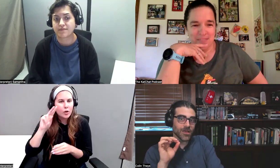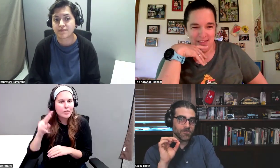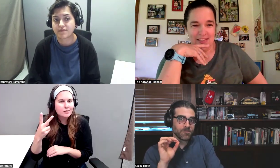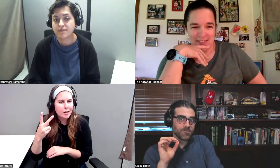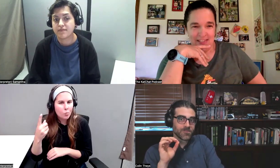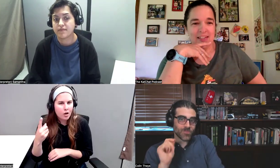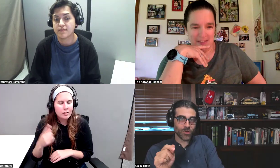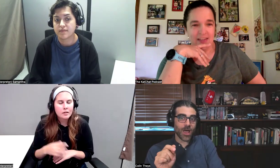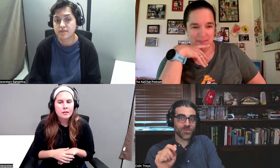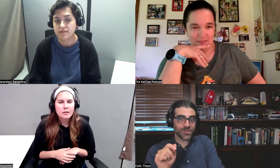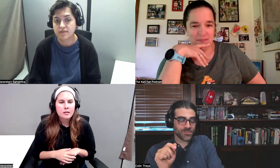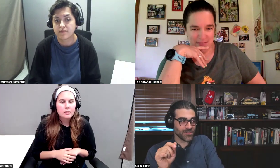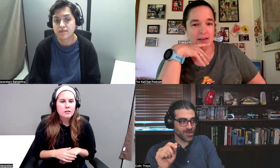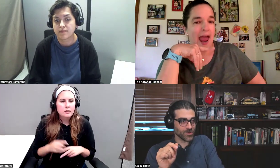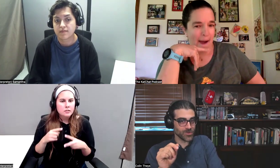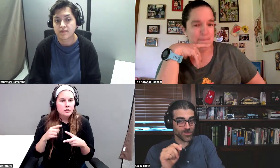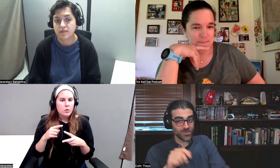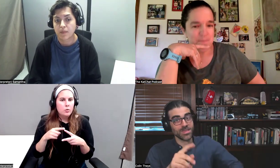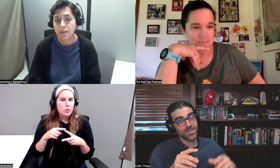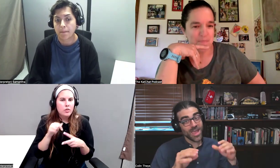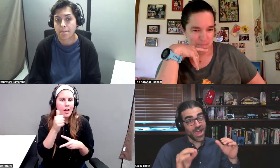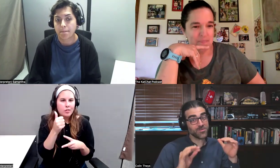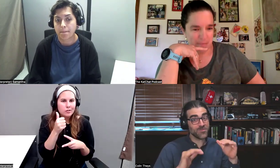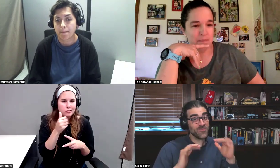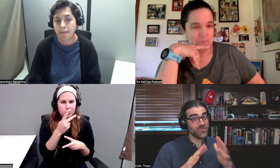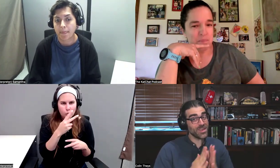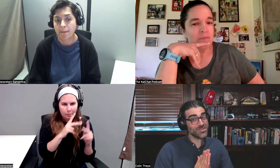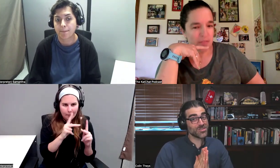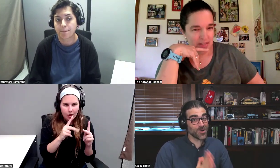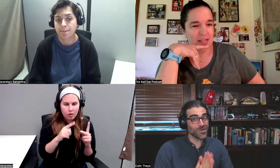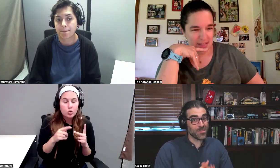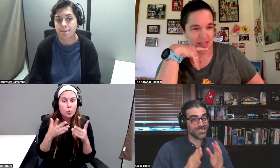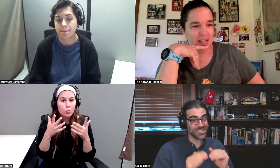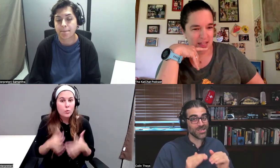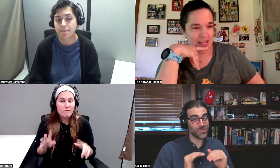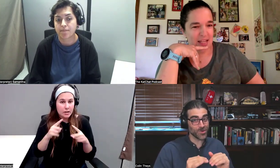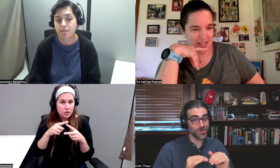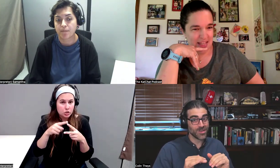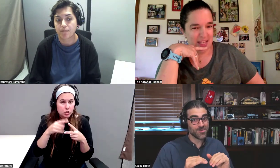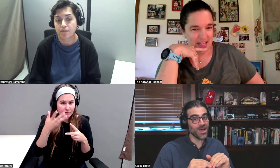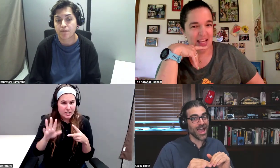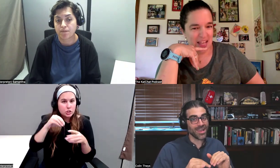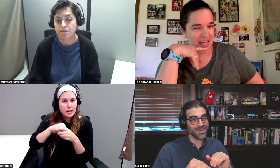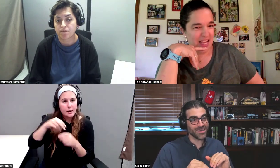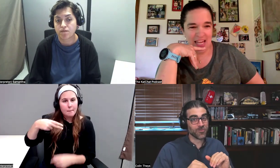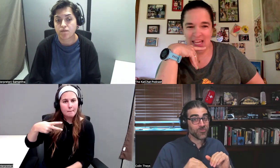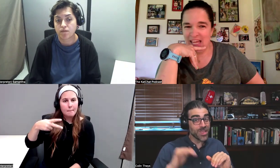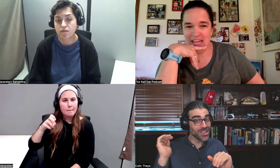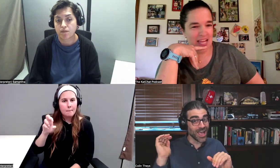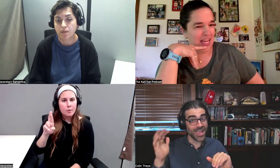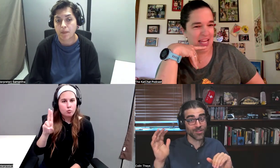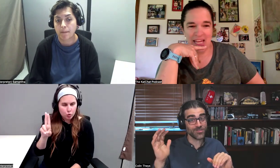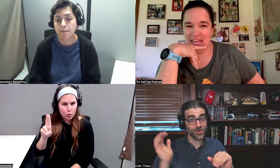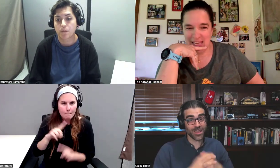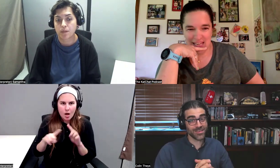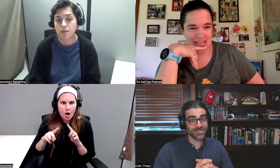on Polar Opposites as the number Yeah. two. And so after we finished Polar Opposites in Peru, but at a really